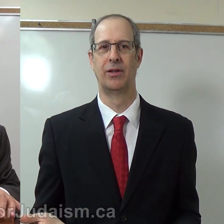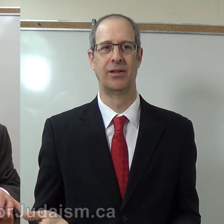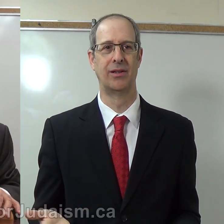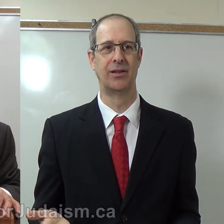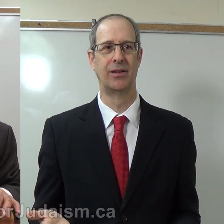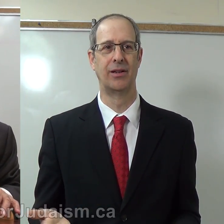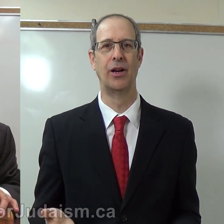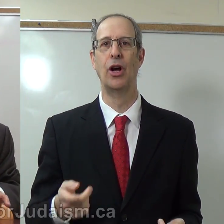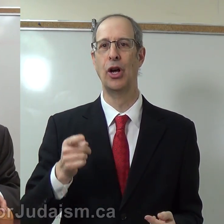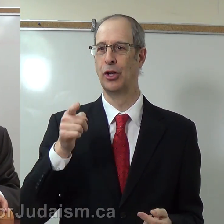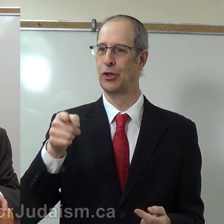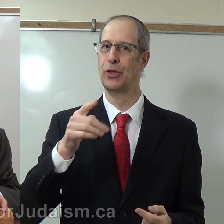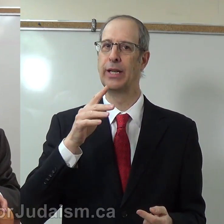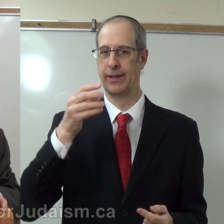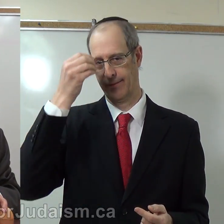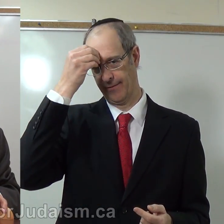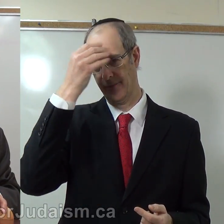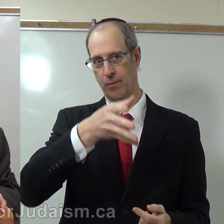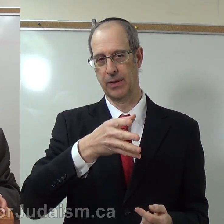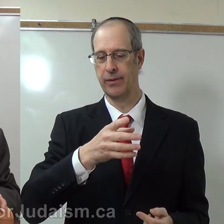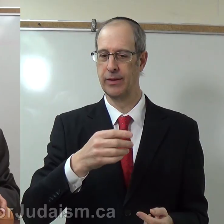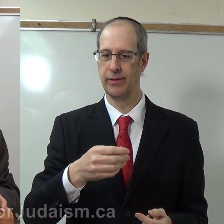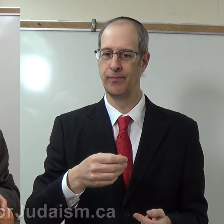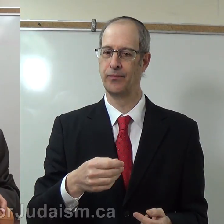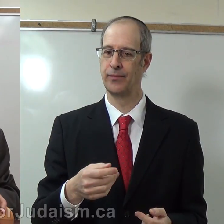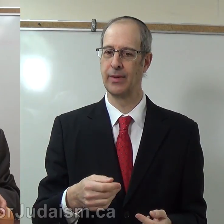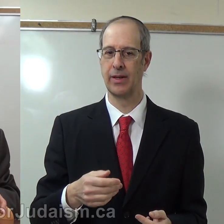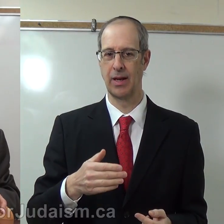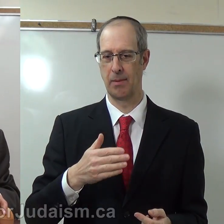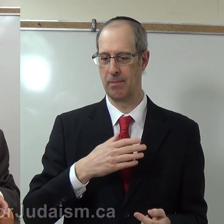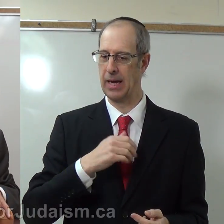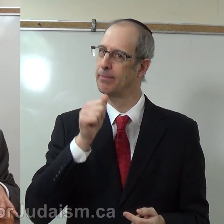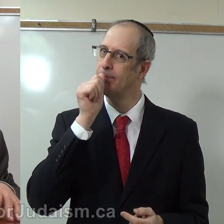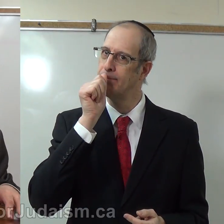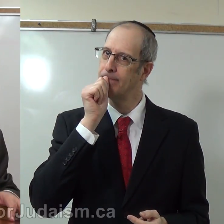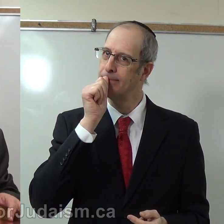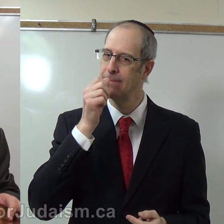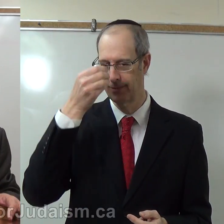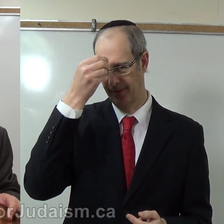So he said, I'm going to tell you the secret of how I was able to do it.